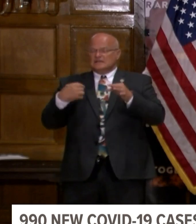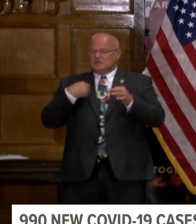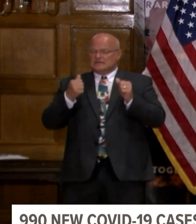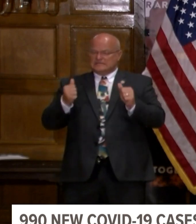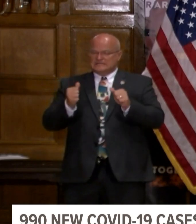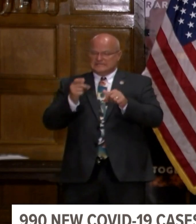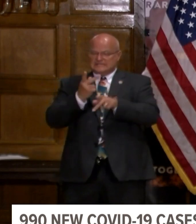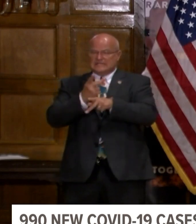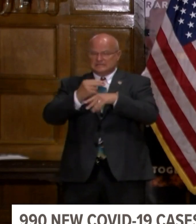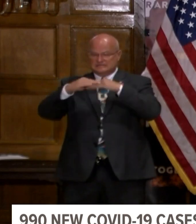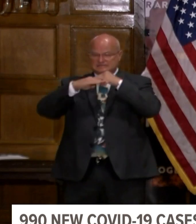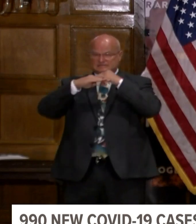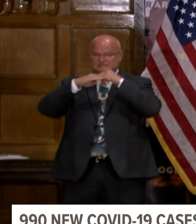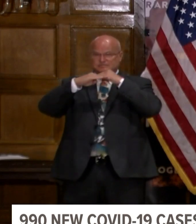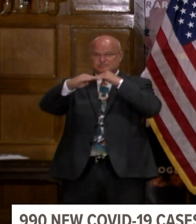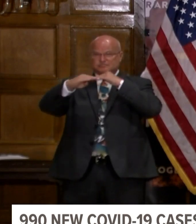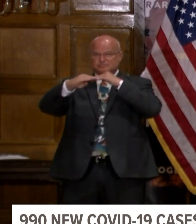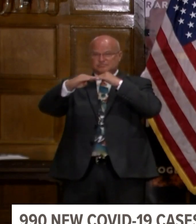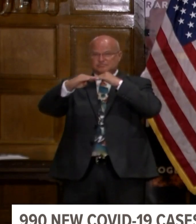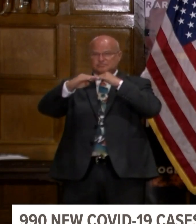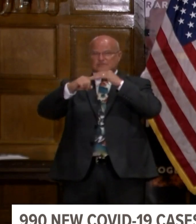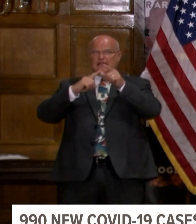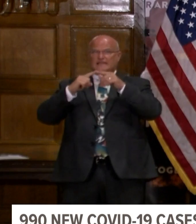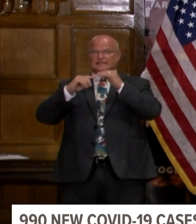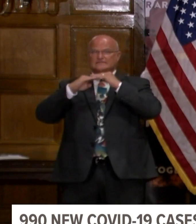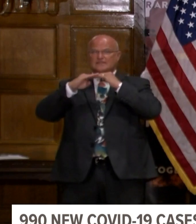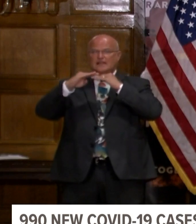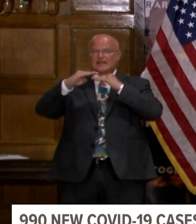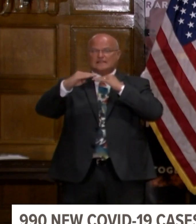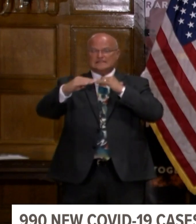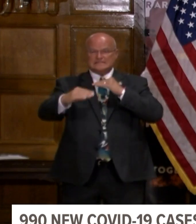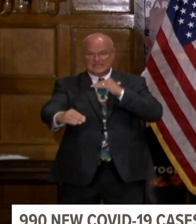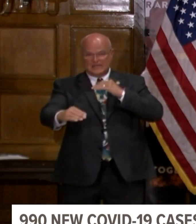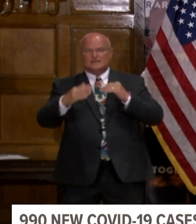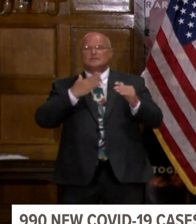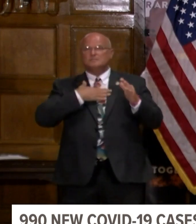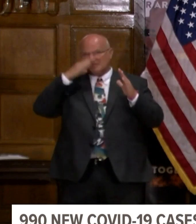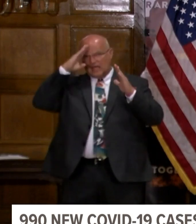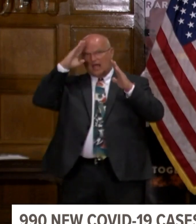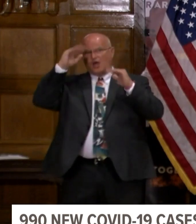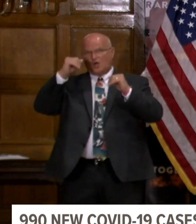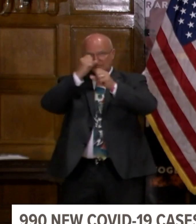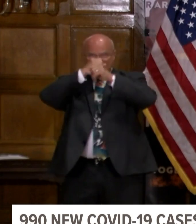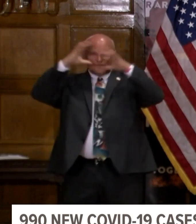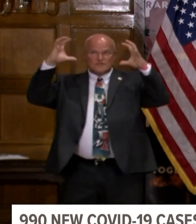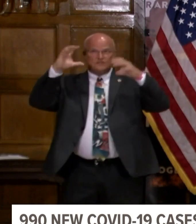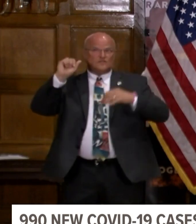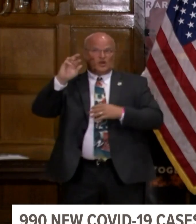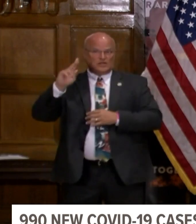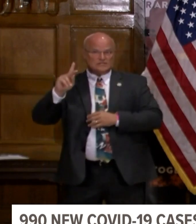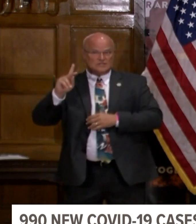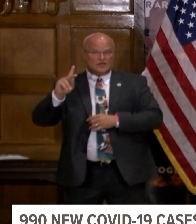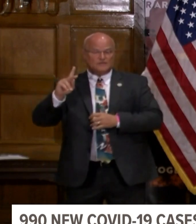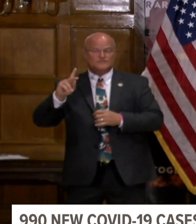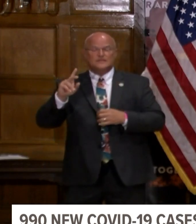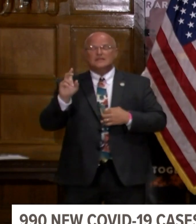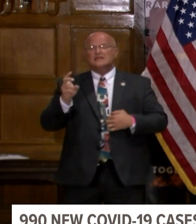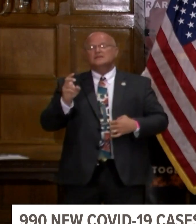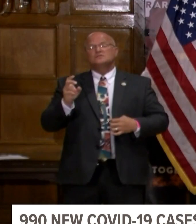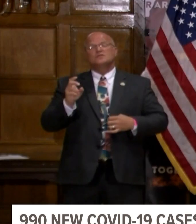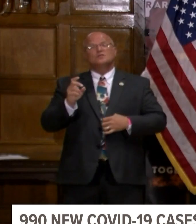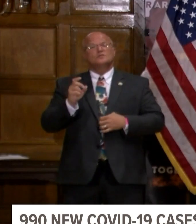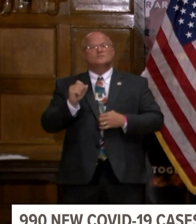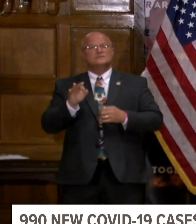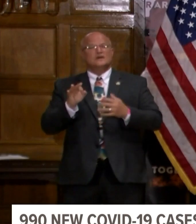can keep it flat and then start going down, that would be my hope and my vision for Arkansas. In terms